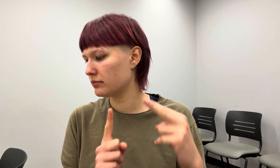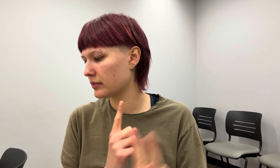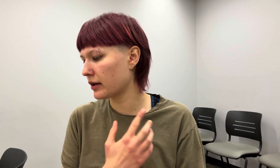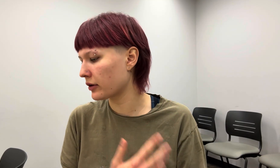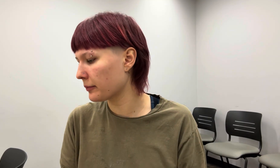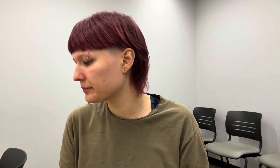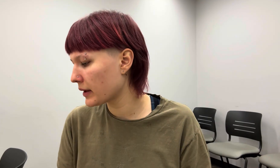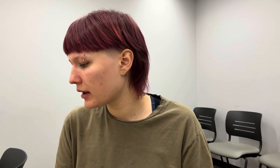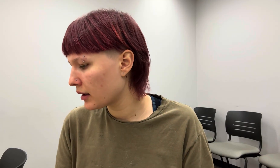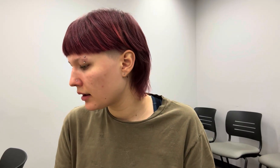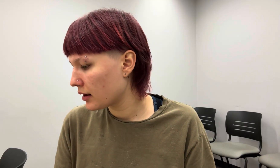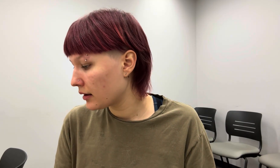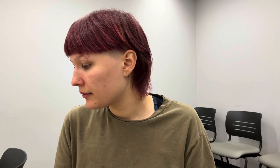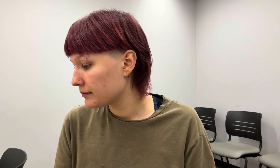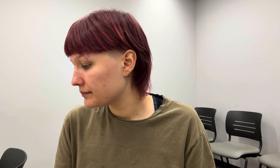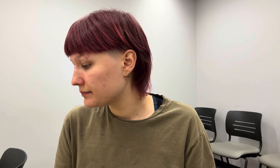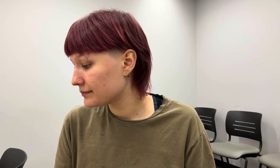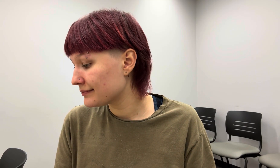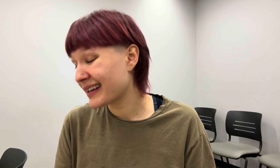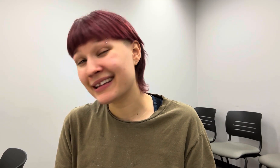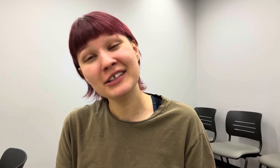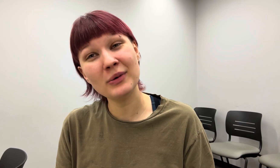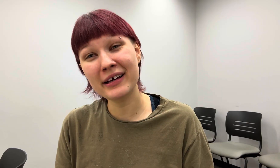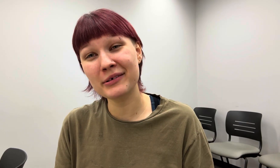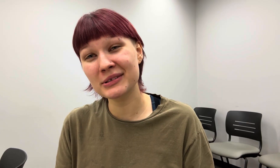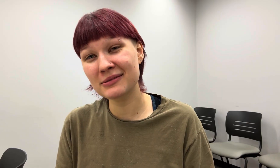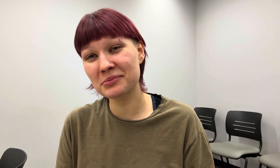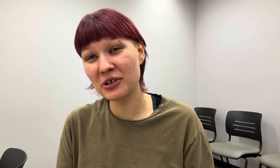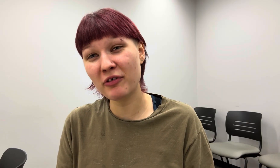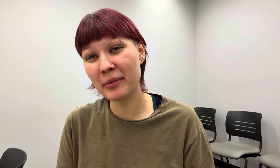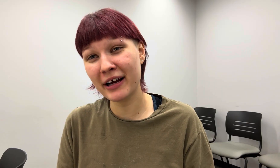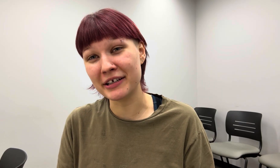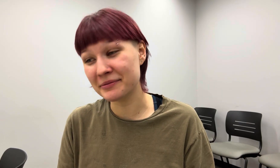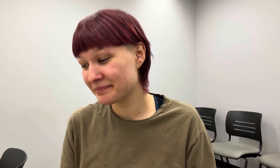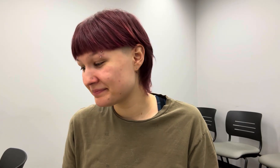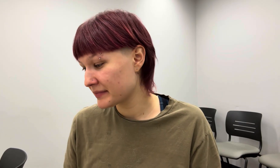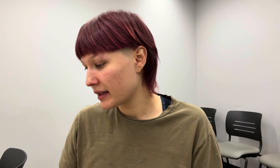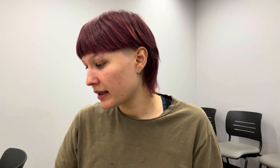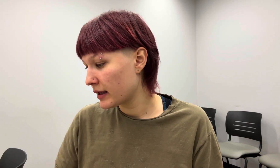I don't know. And that's why I was so far behind.